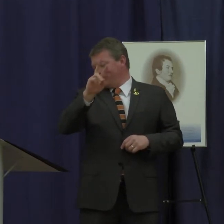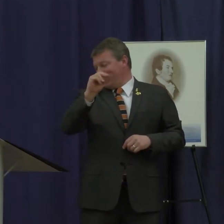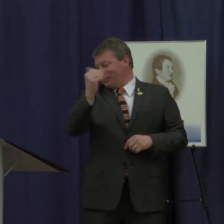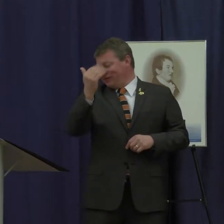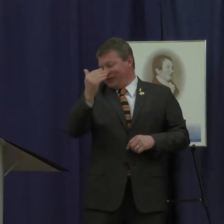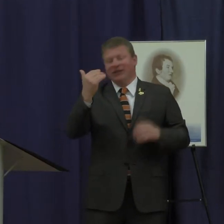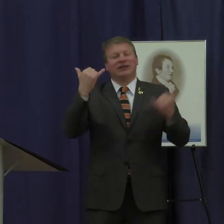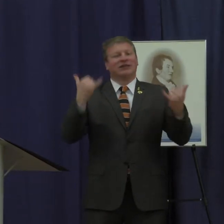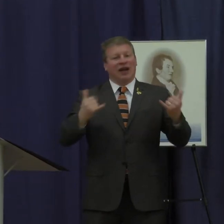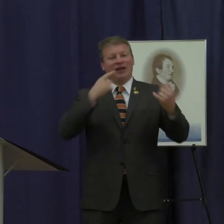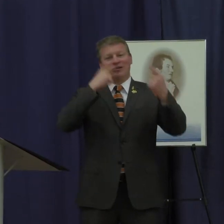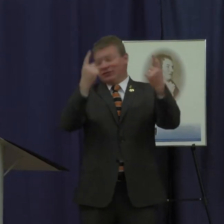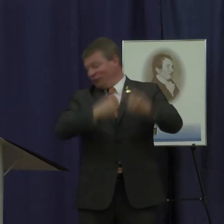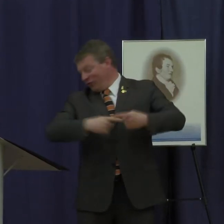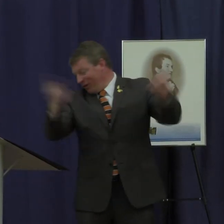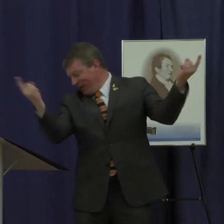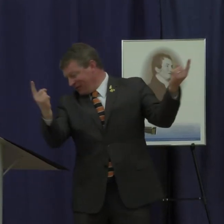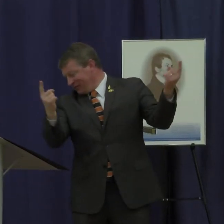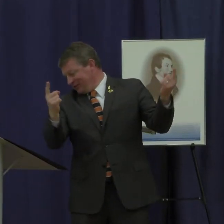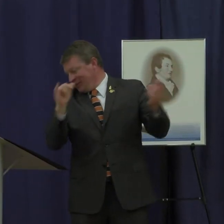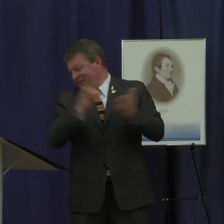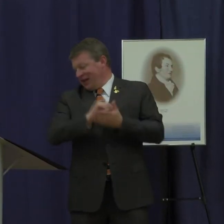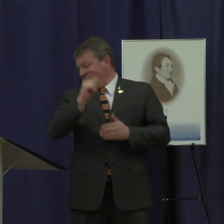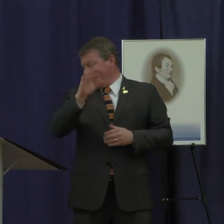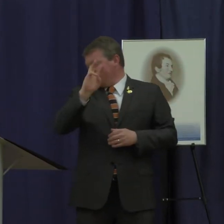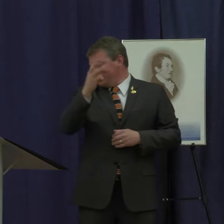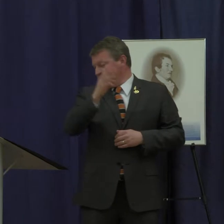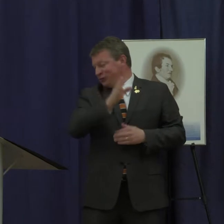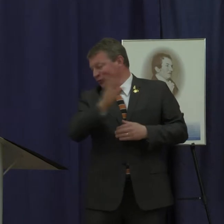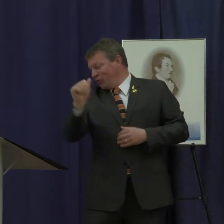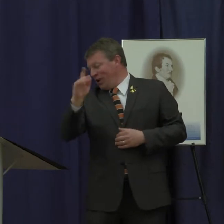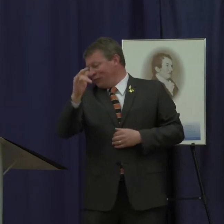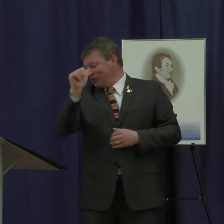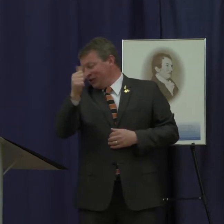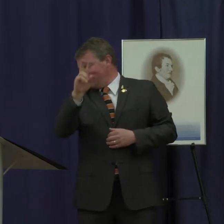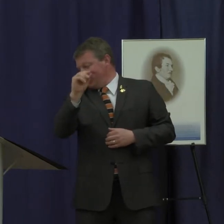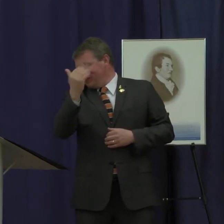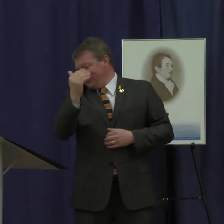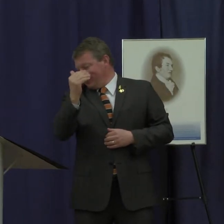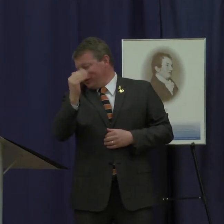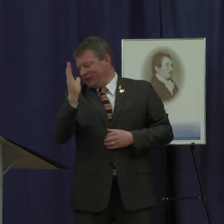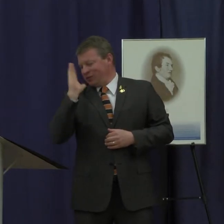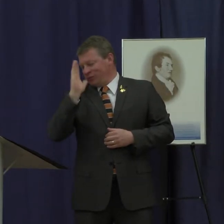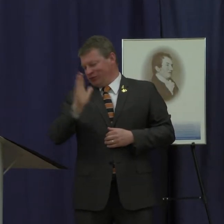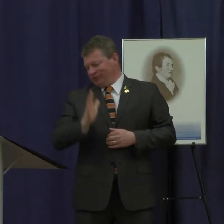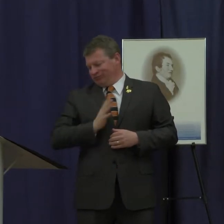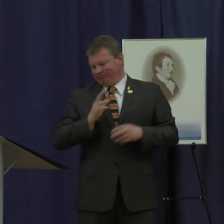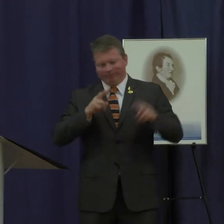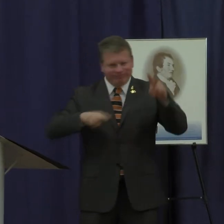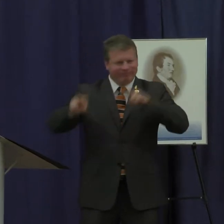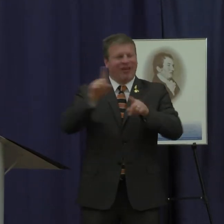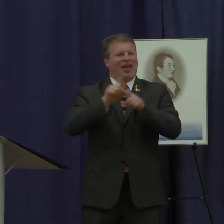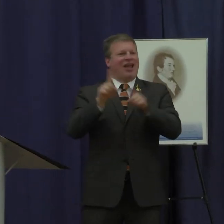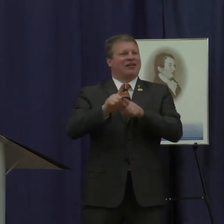during April of 2015, now therefore be it proclaimed that April 6th through April